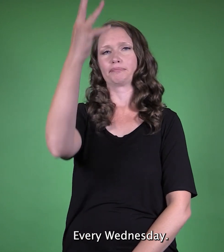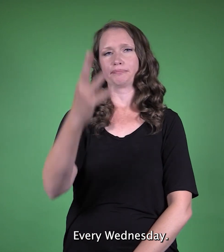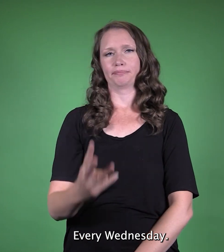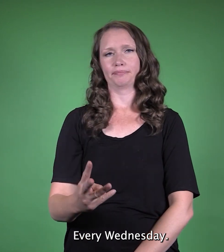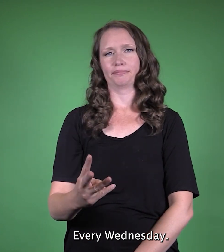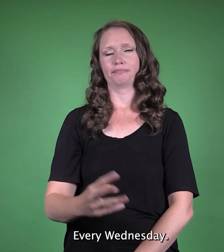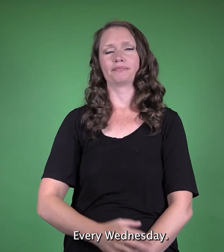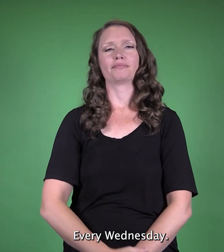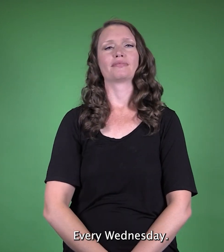Every Wednesday.